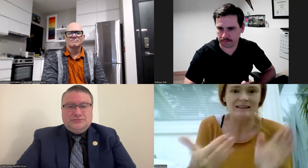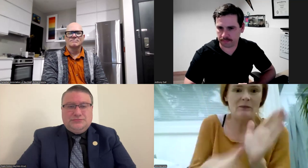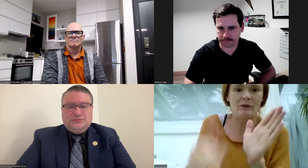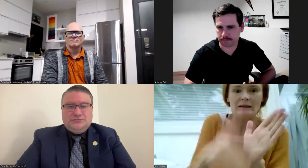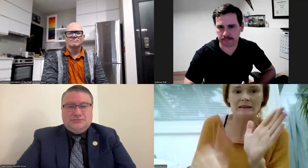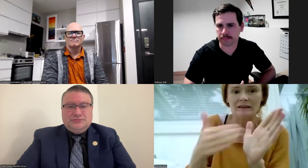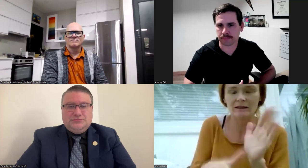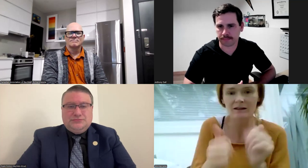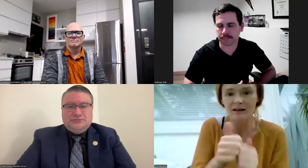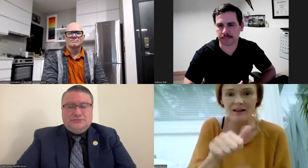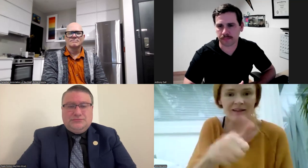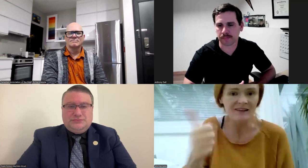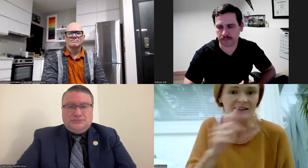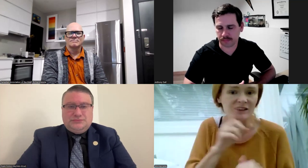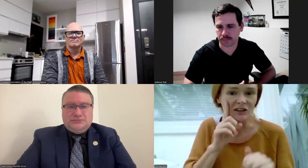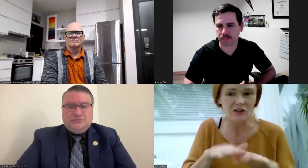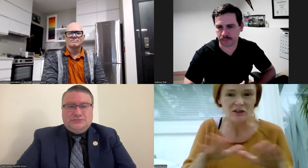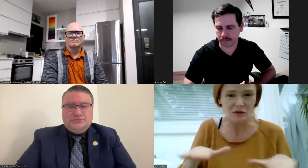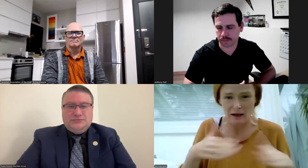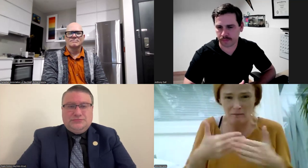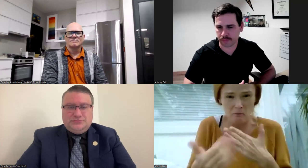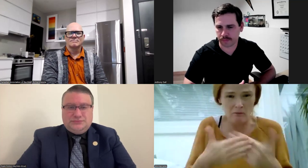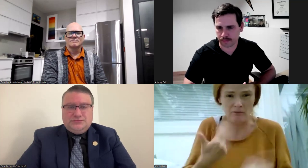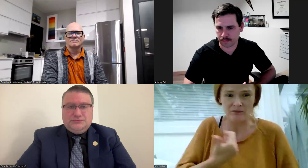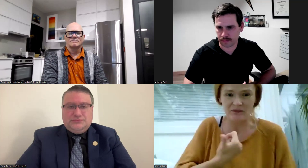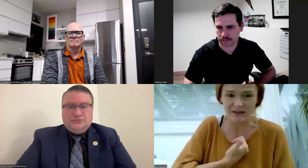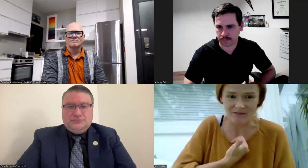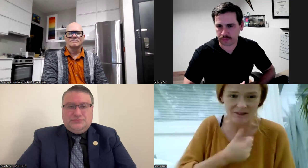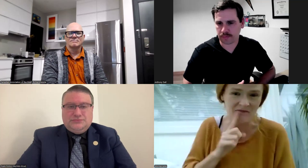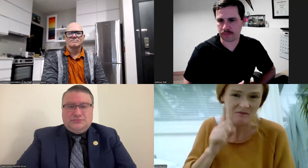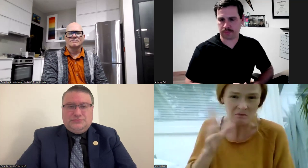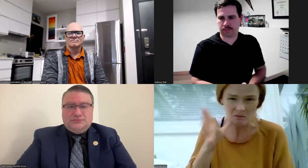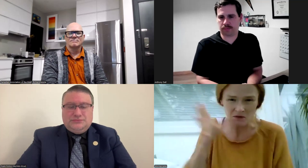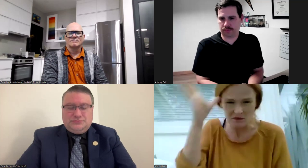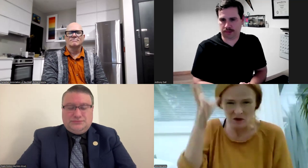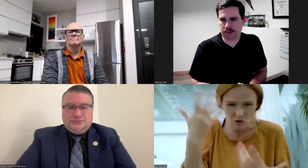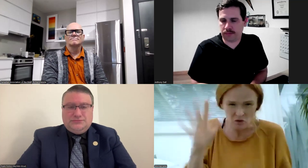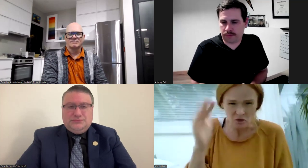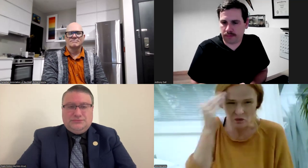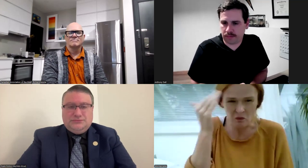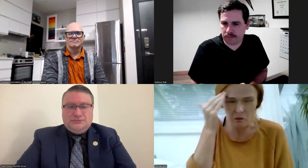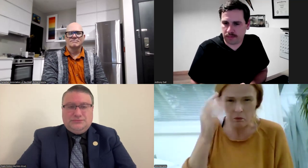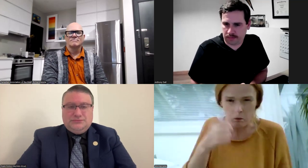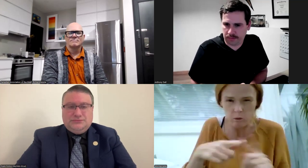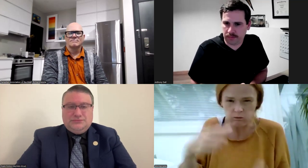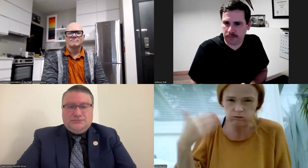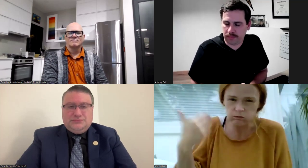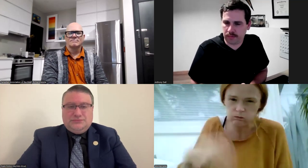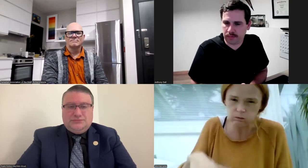law, acts in this country and in this province, because I don't want to have to advocate solely as a deaf parent of deaf